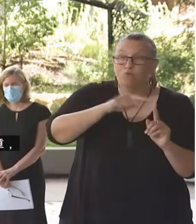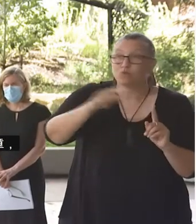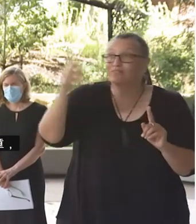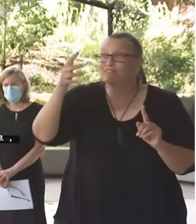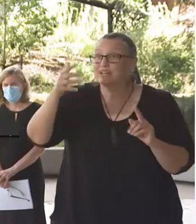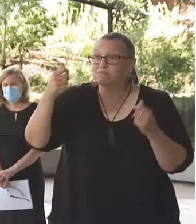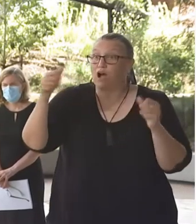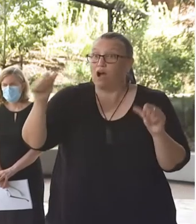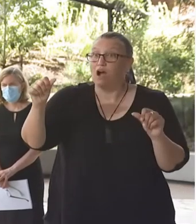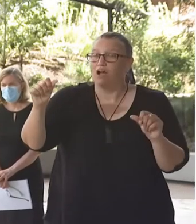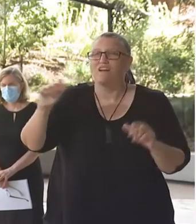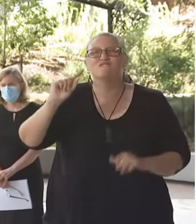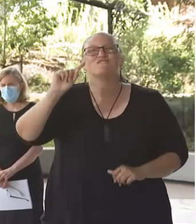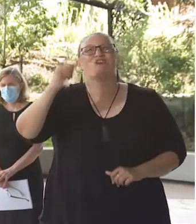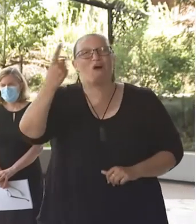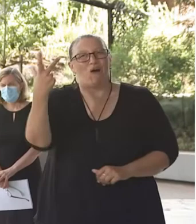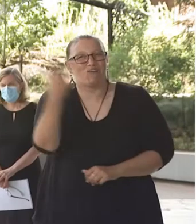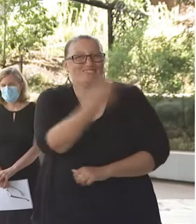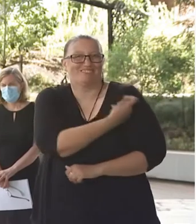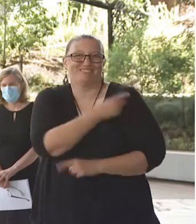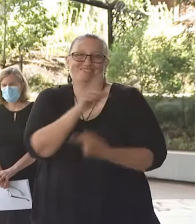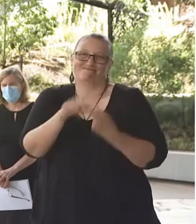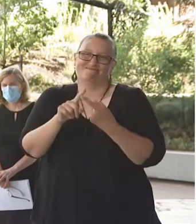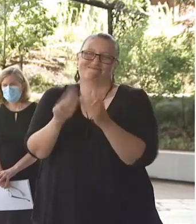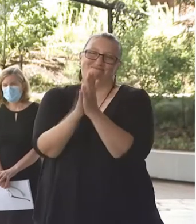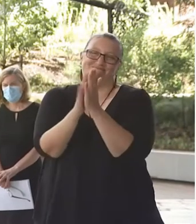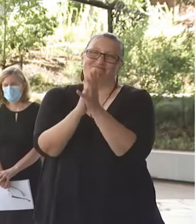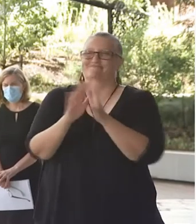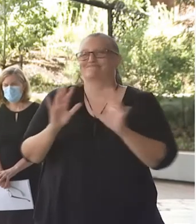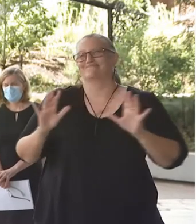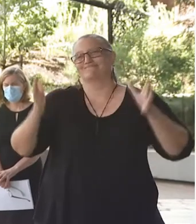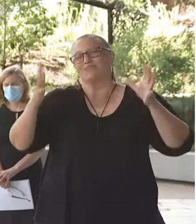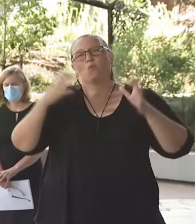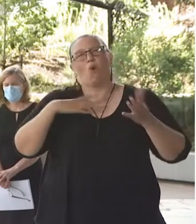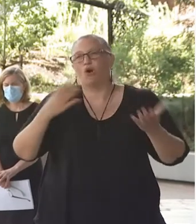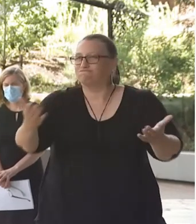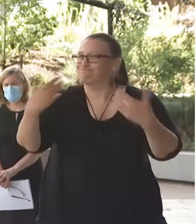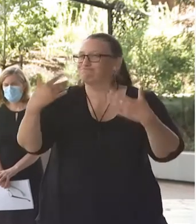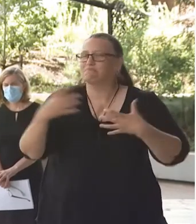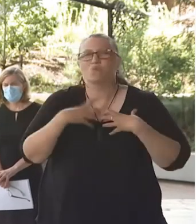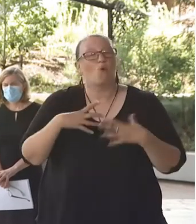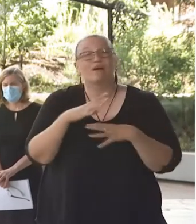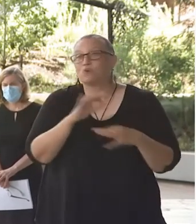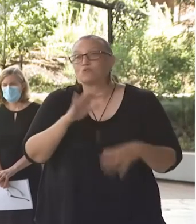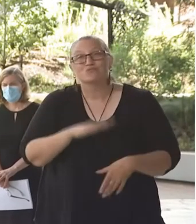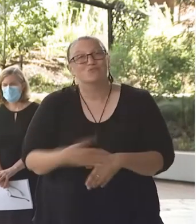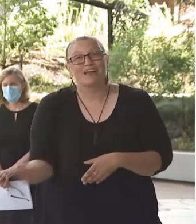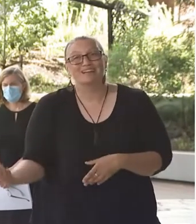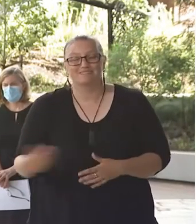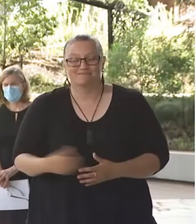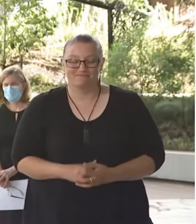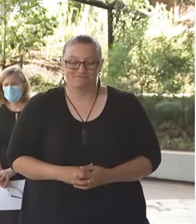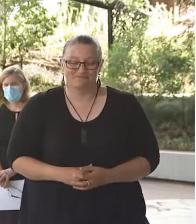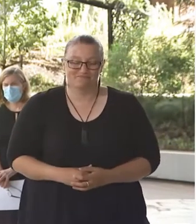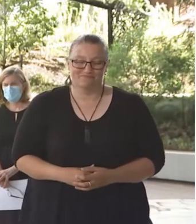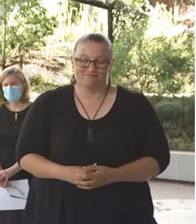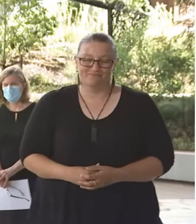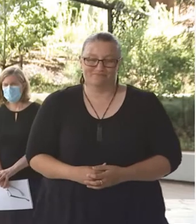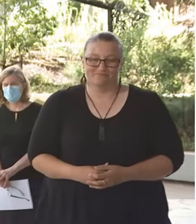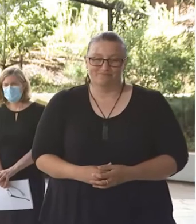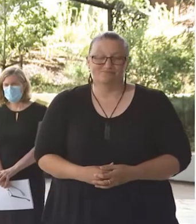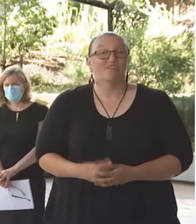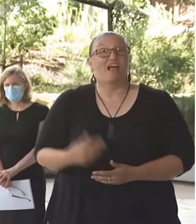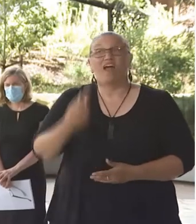a bump in that number. Of course, we would like to see that go higher. We aimed for 95% of our